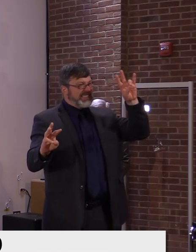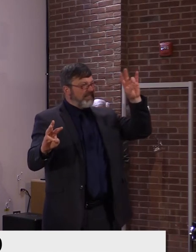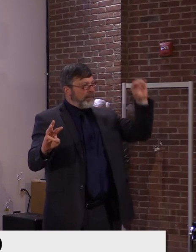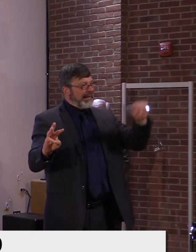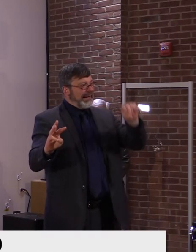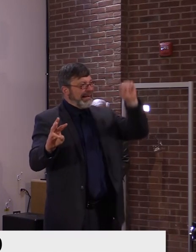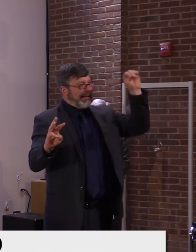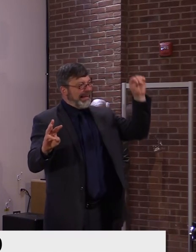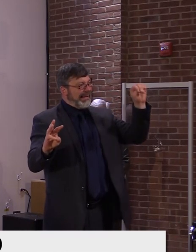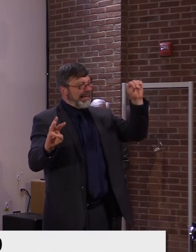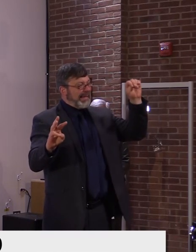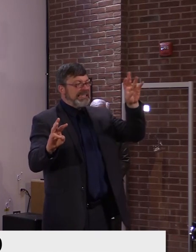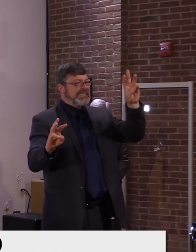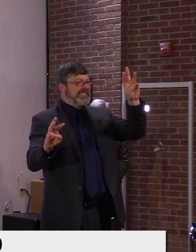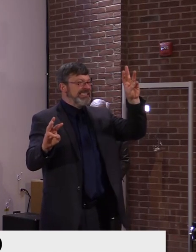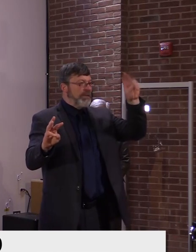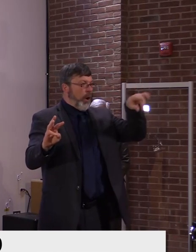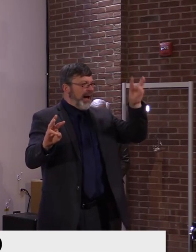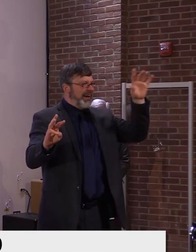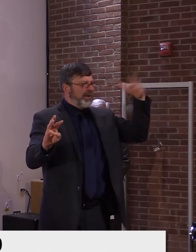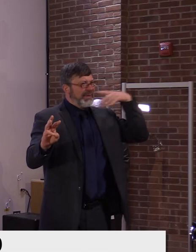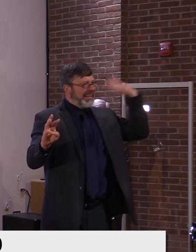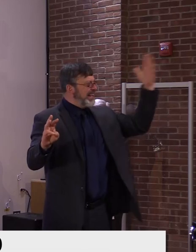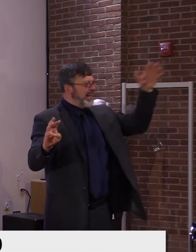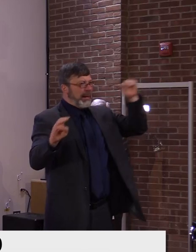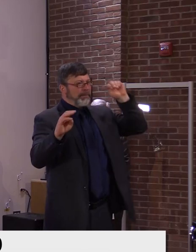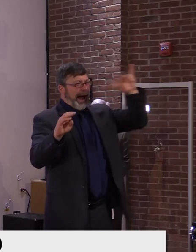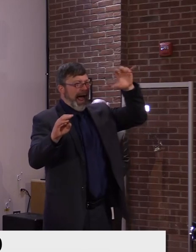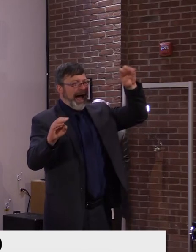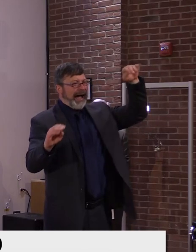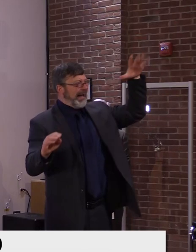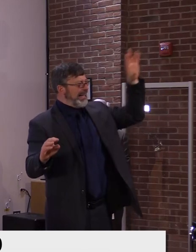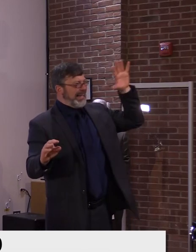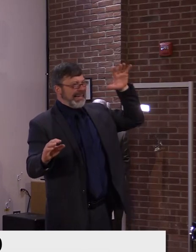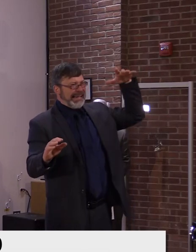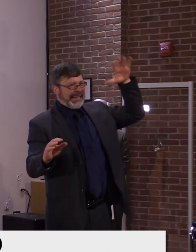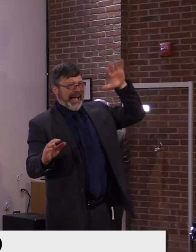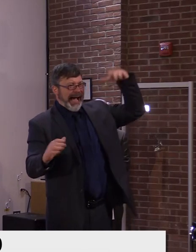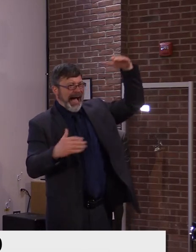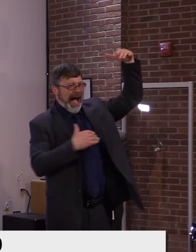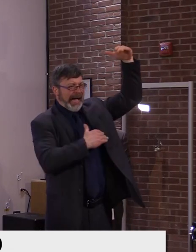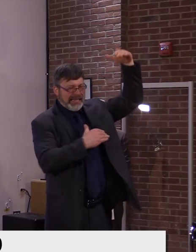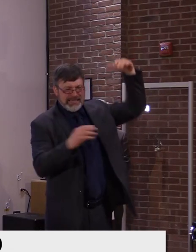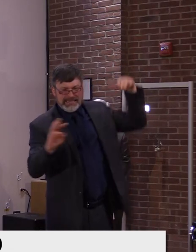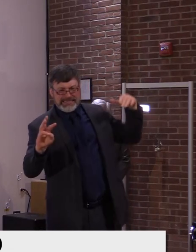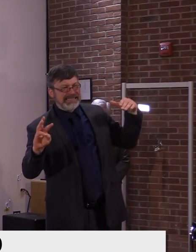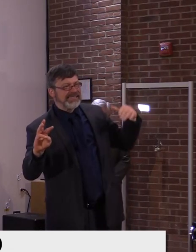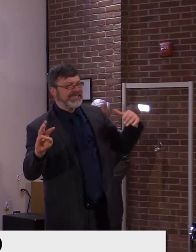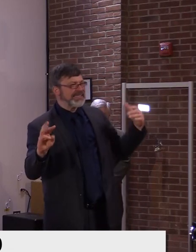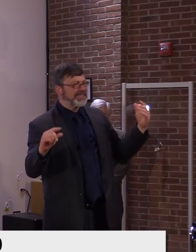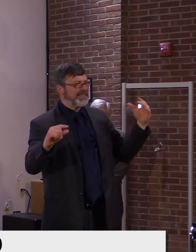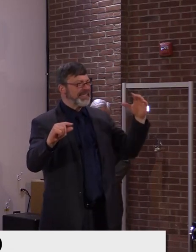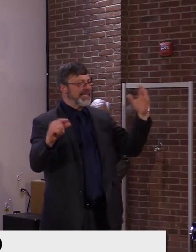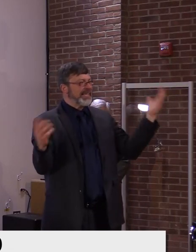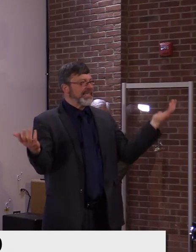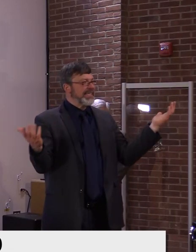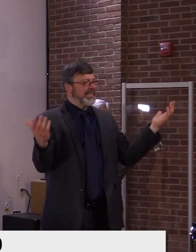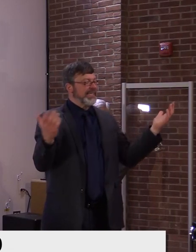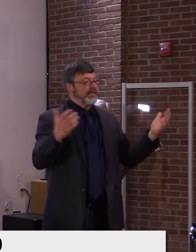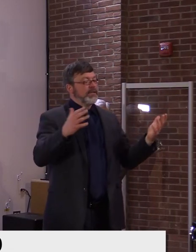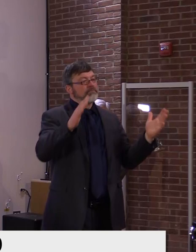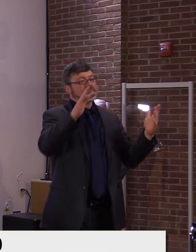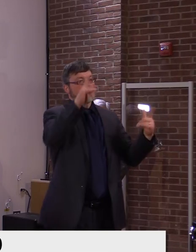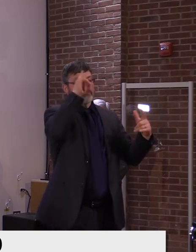of an abundance of caution, and public safety is obviously paramount. They want to be